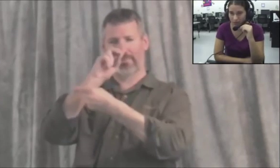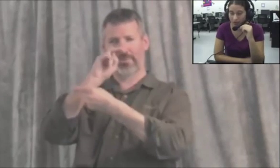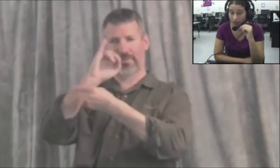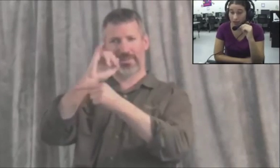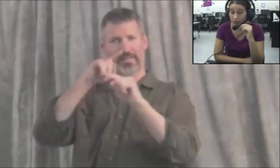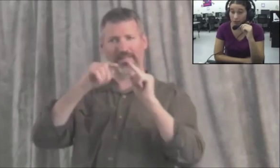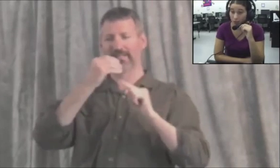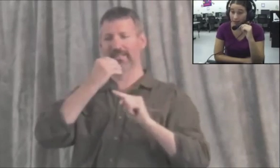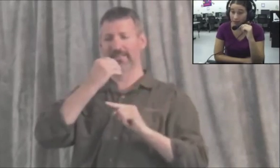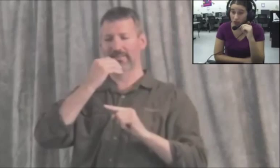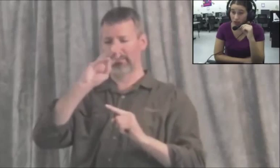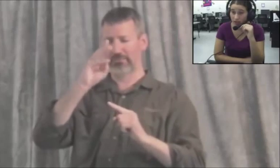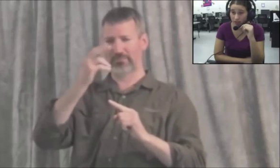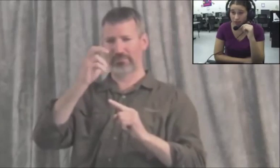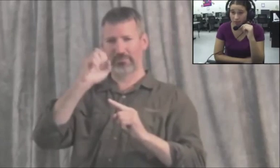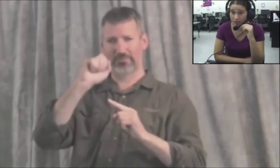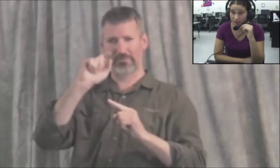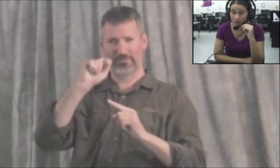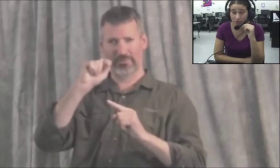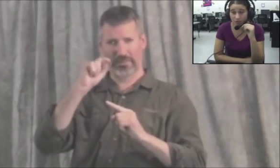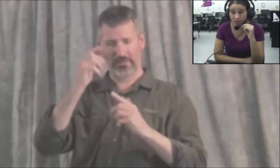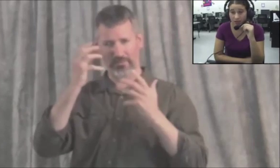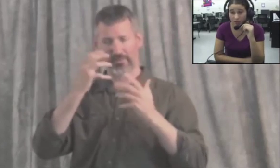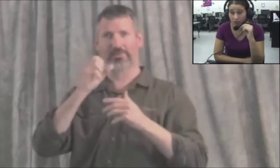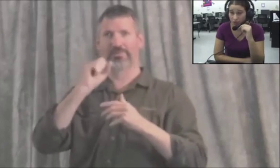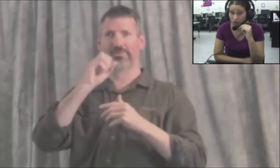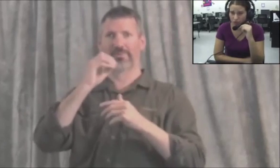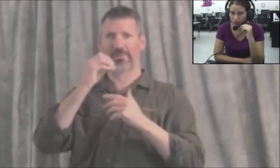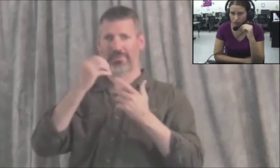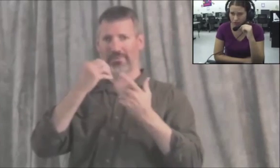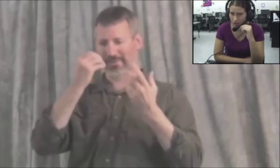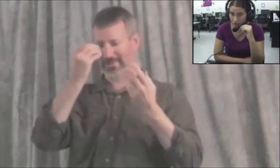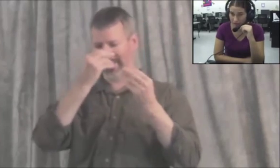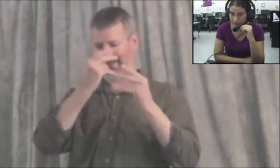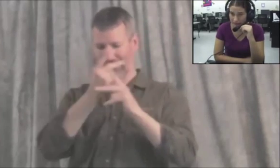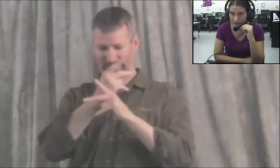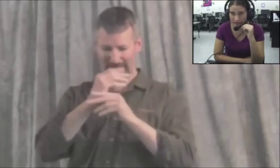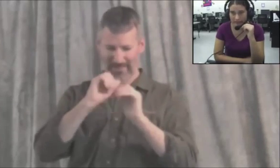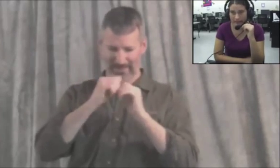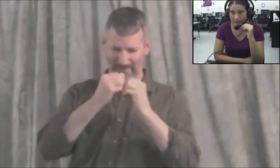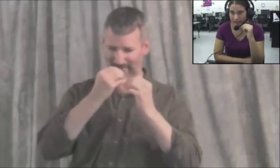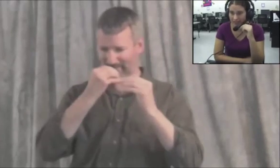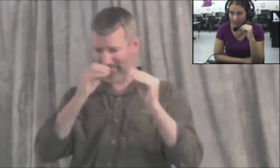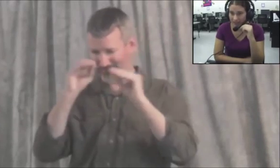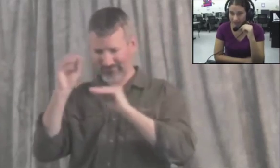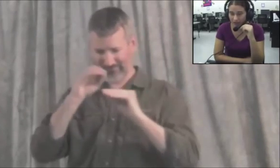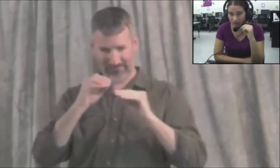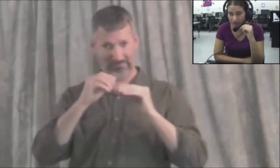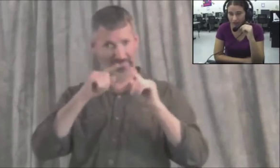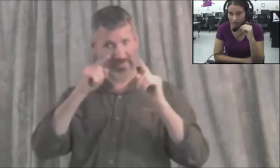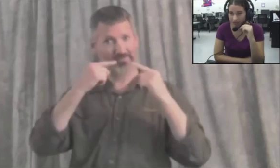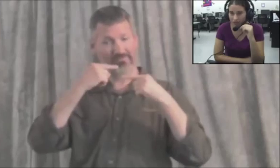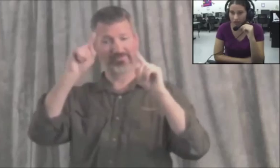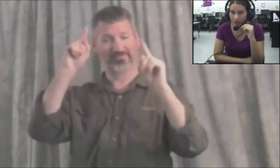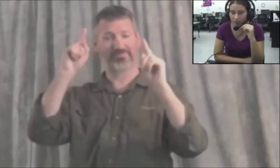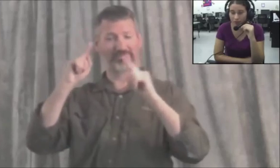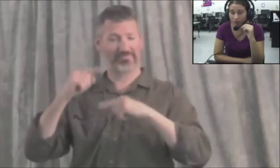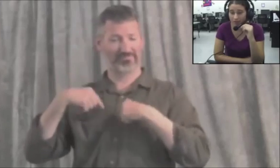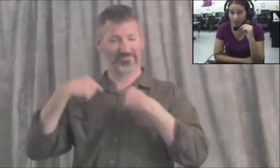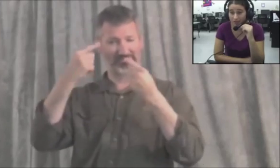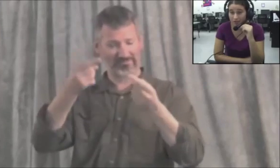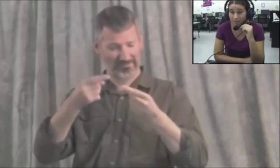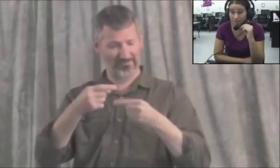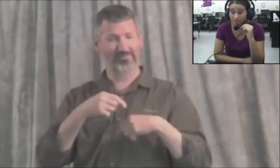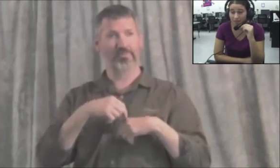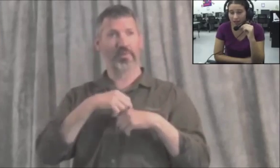food. It was quite a challenge because Louis was also allergic to wheat. It made it even harder to figure out what we were